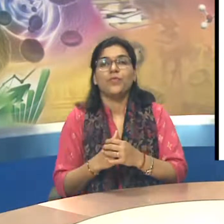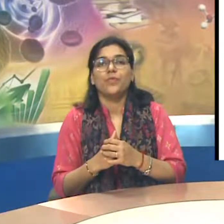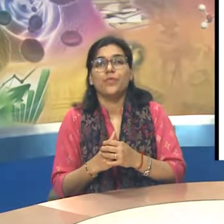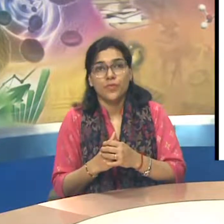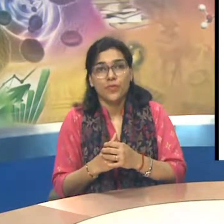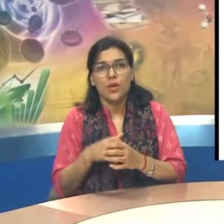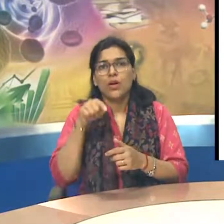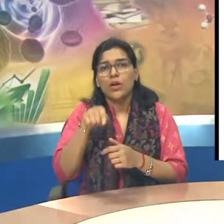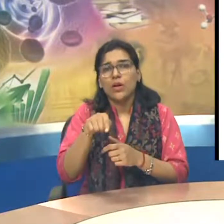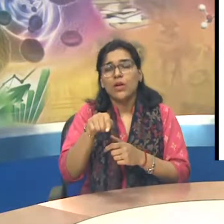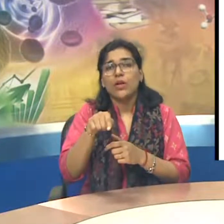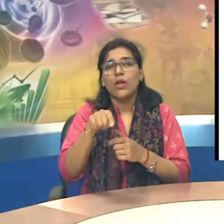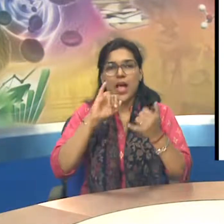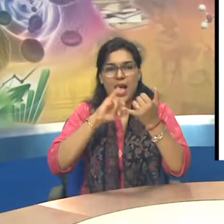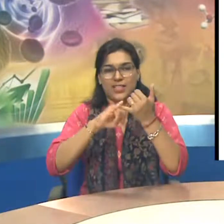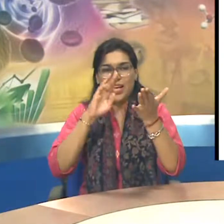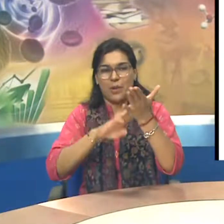Which of the following